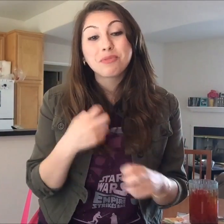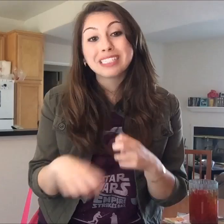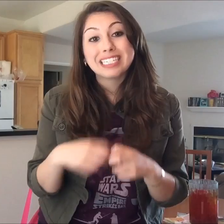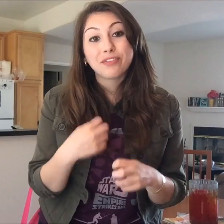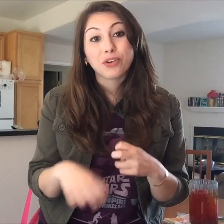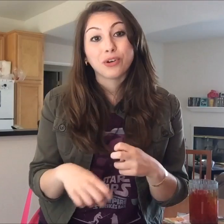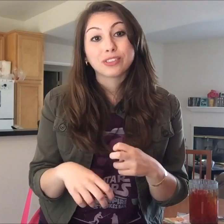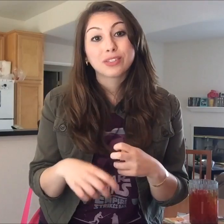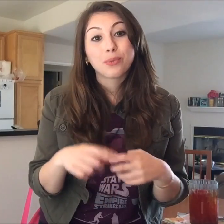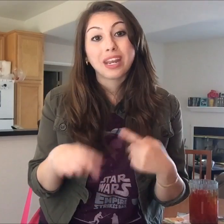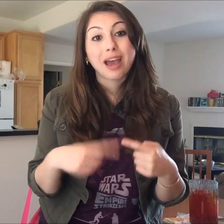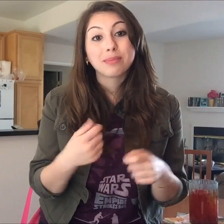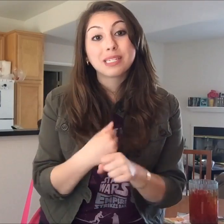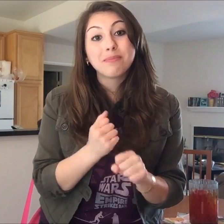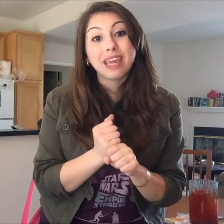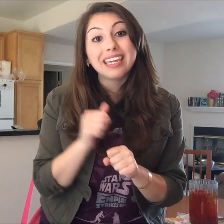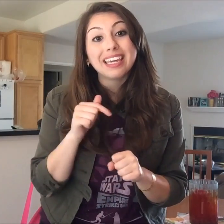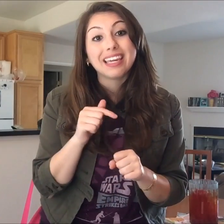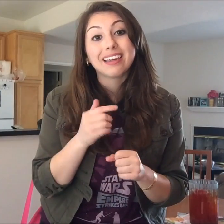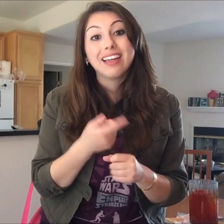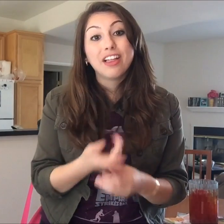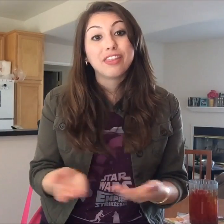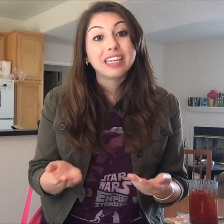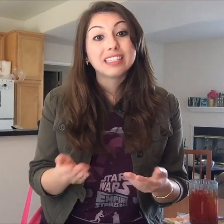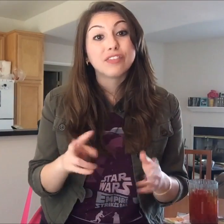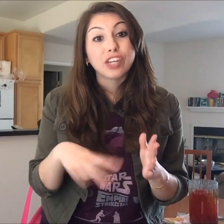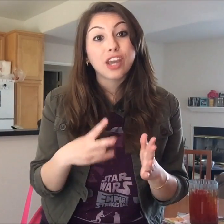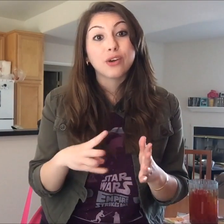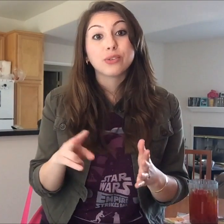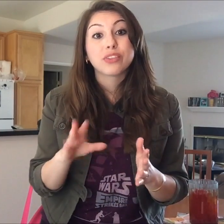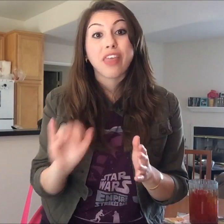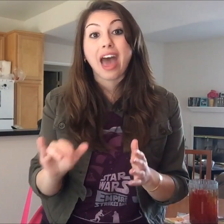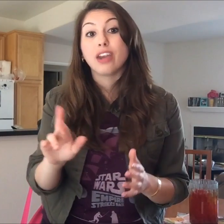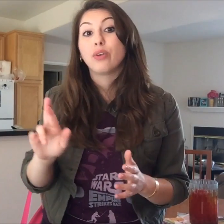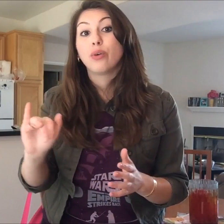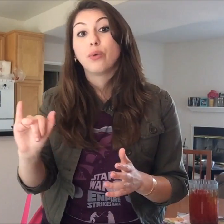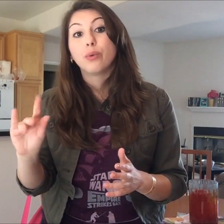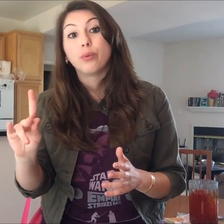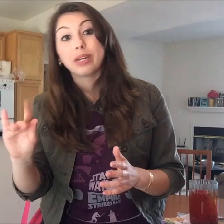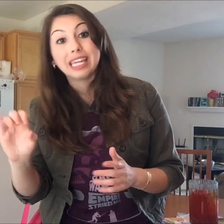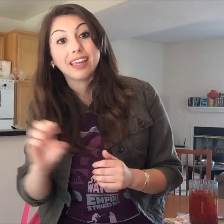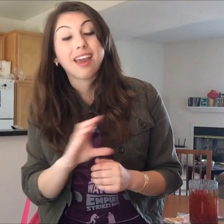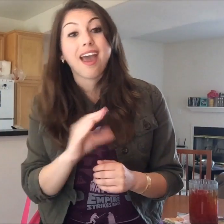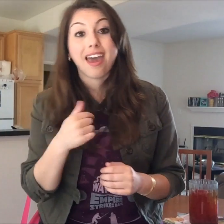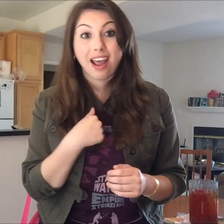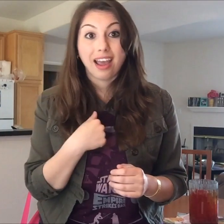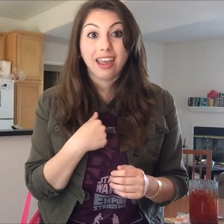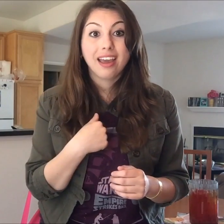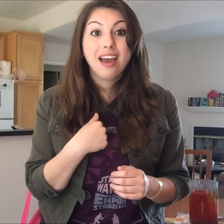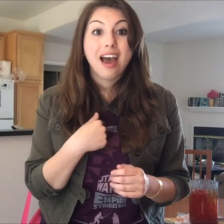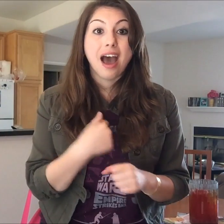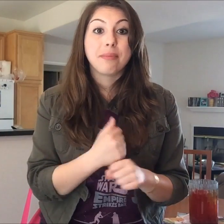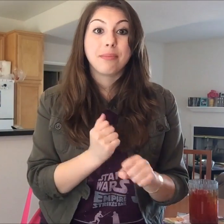really difficult when it comes to making these videos that Ricky and I